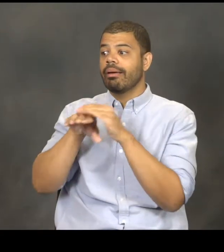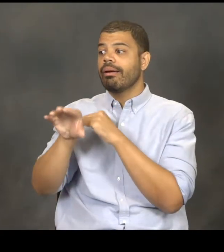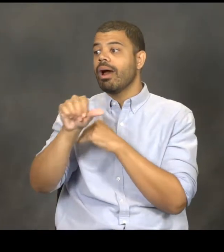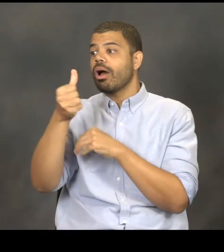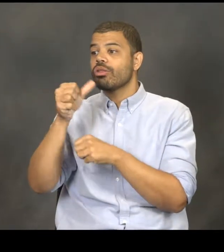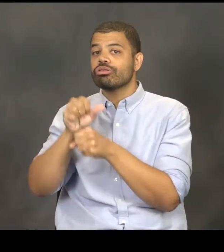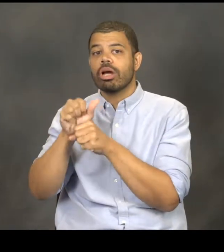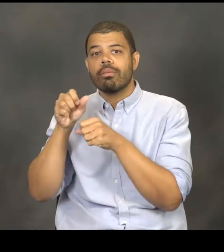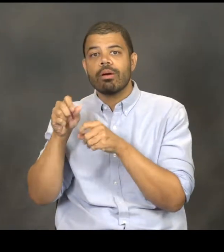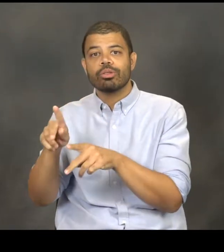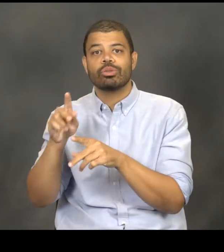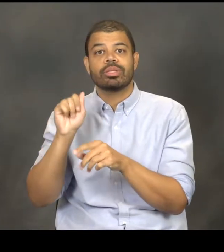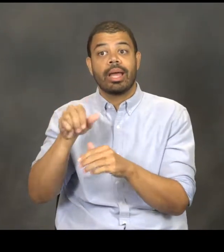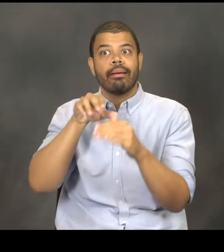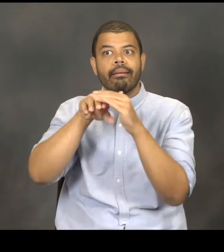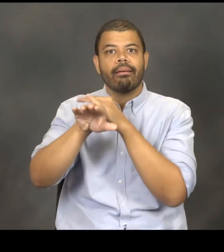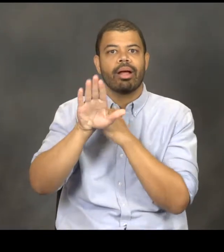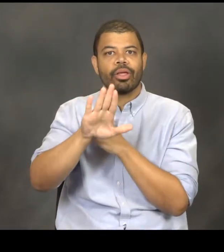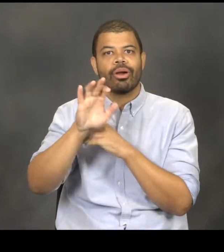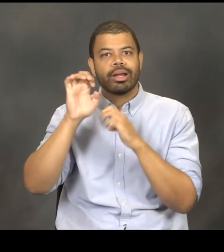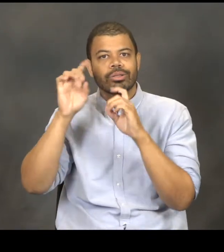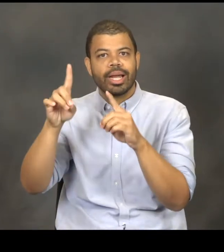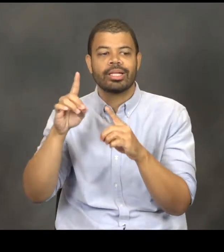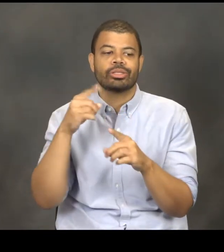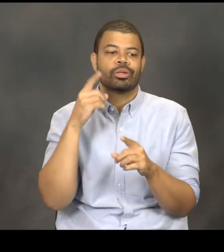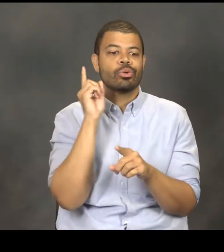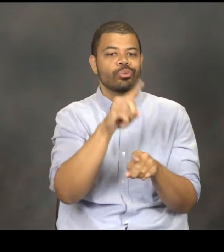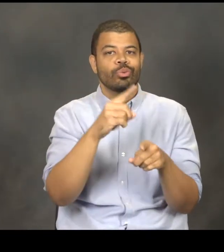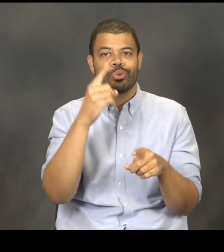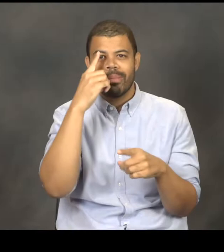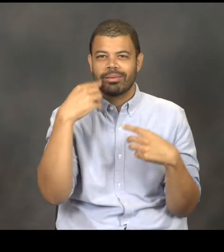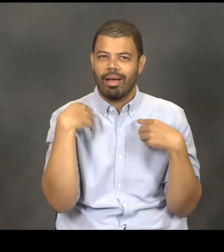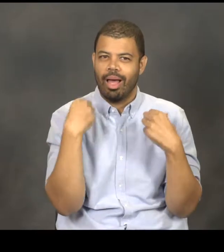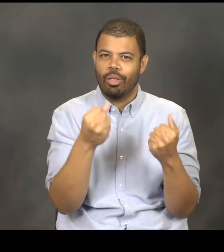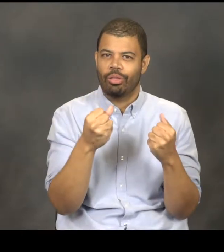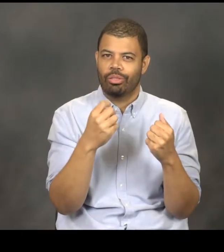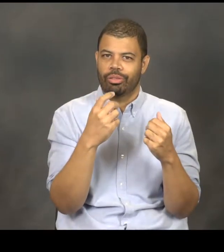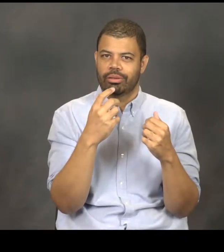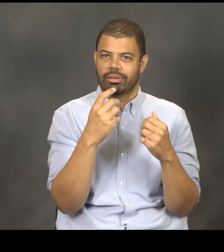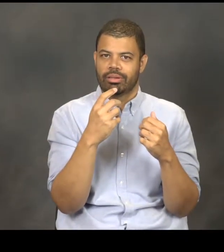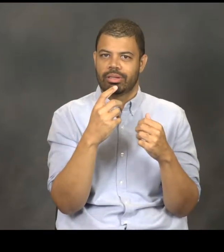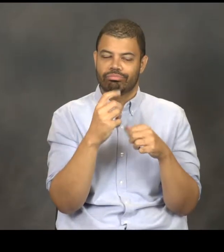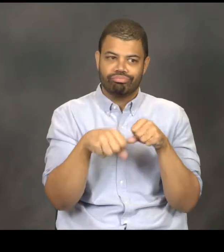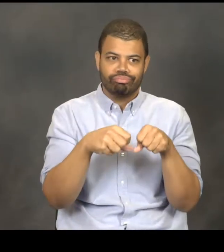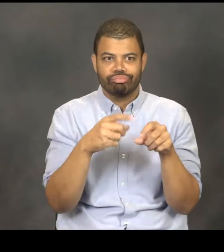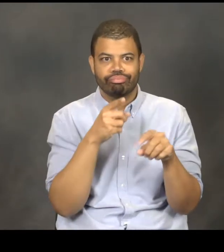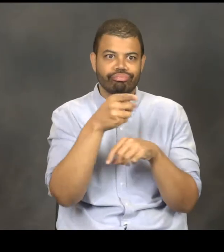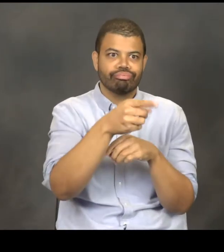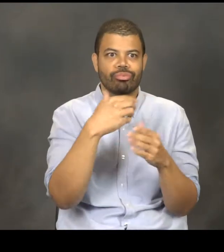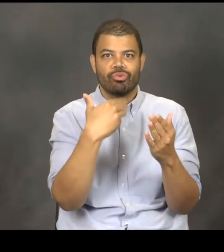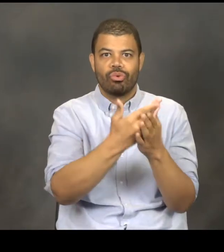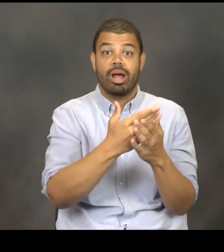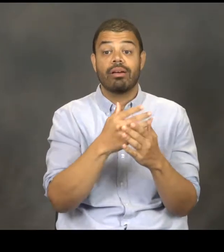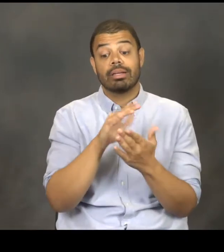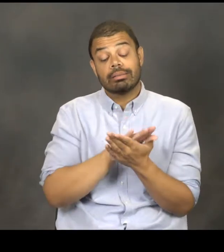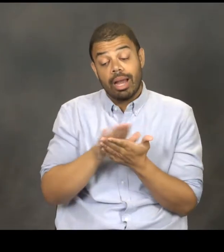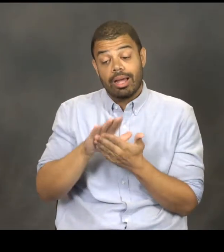opportunities, education, mental health, wellness. I think what we have seen Bike Plus do has been really impressive